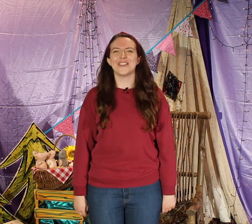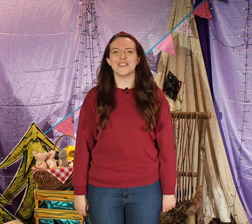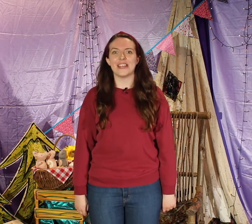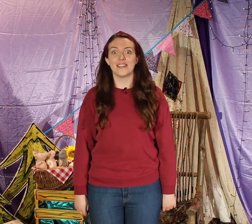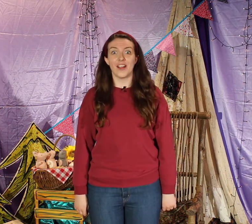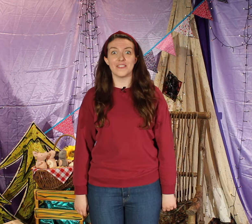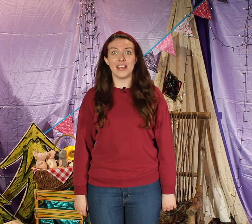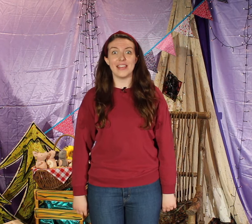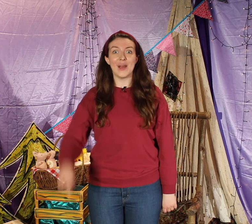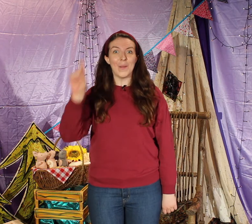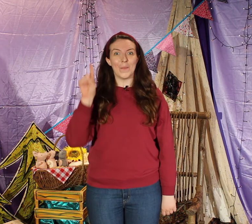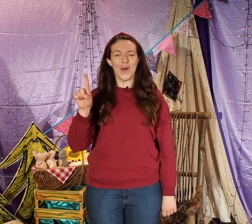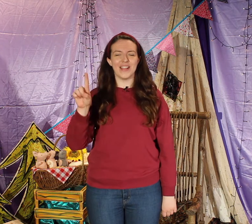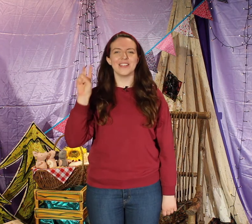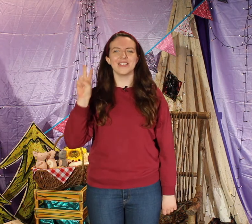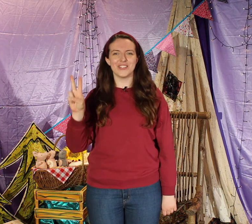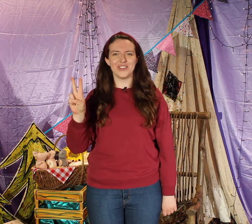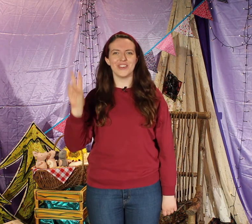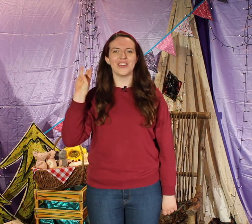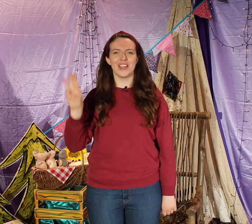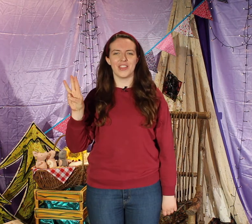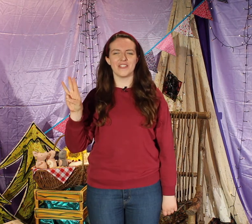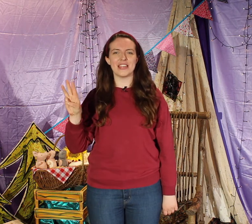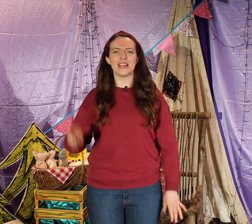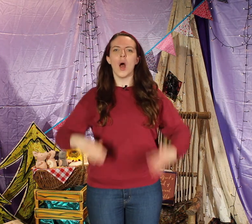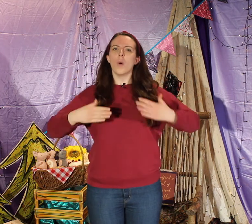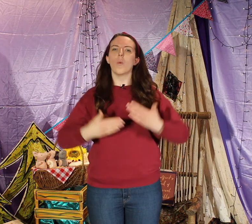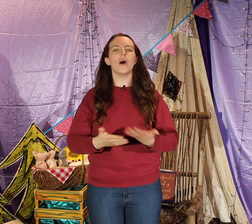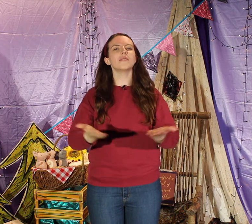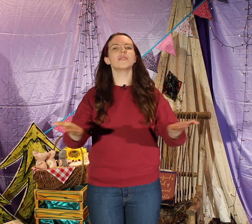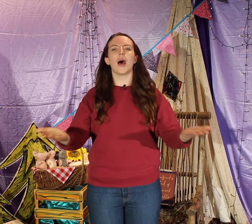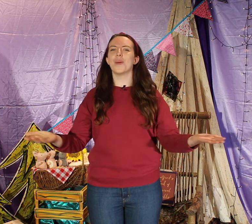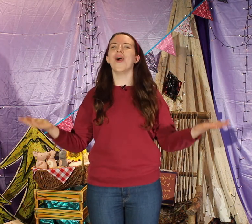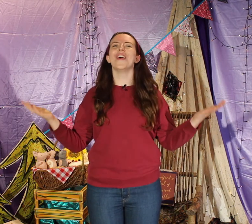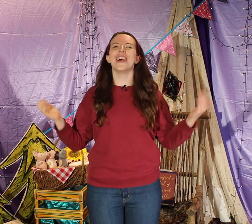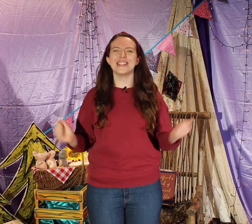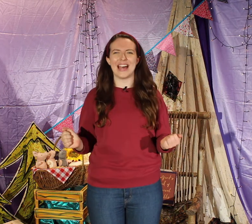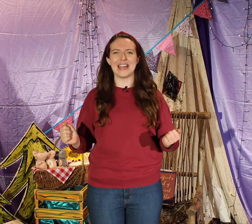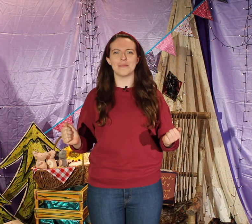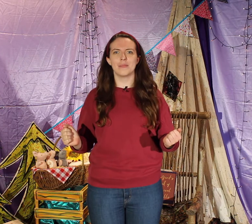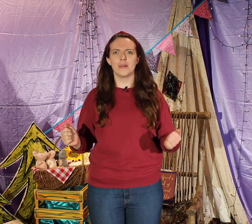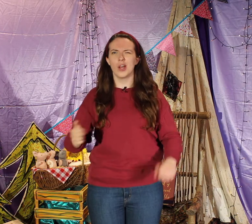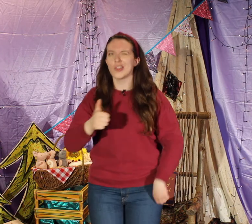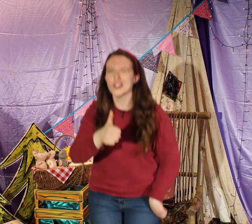three. Are you ready? One, two, three. Once upon a time. Good